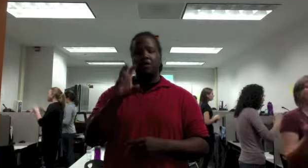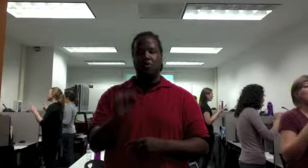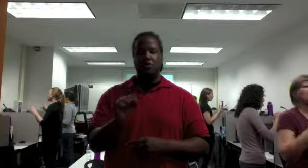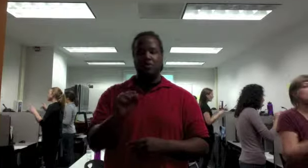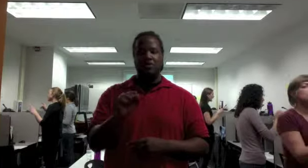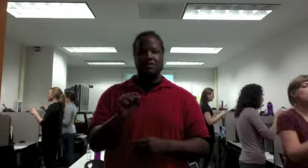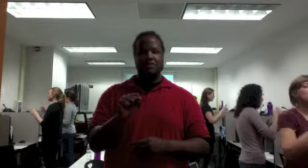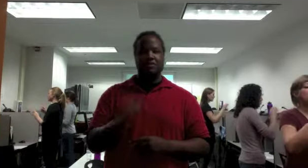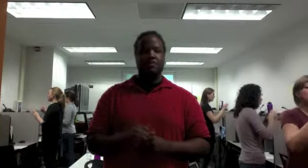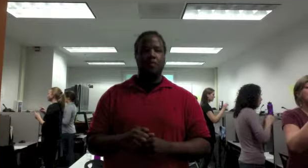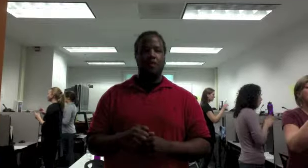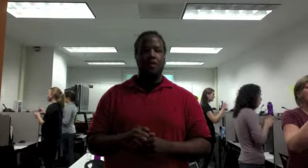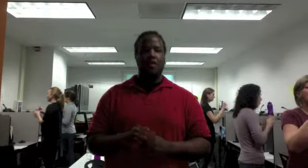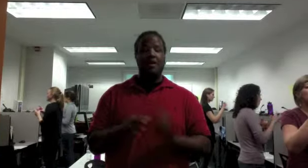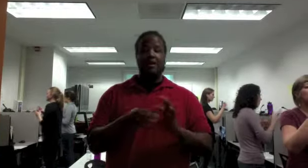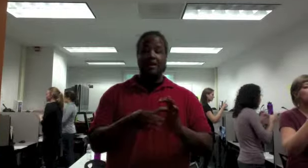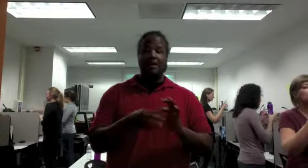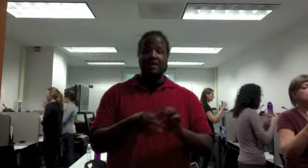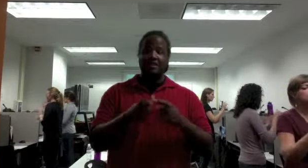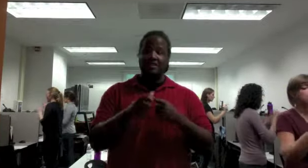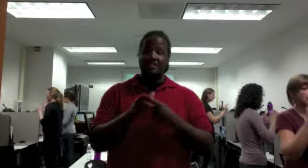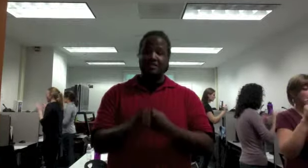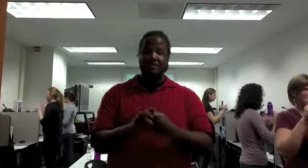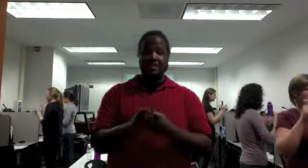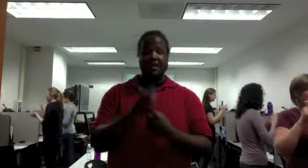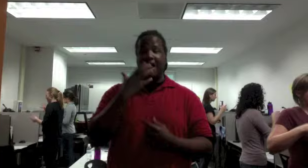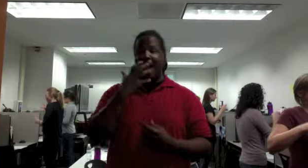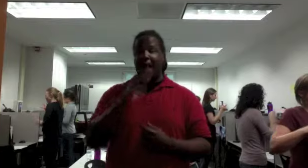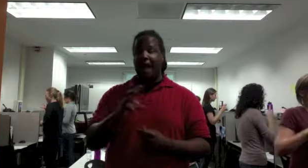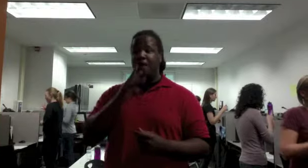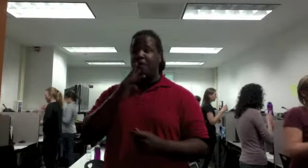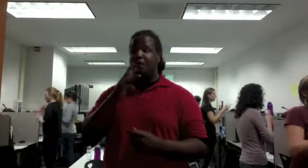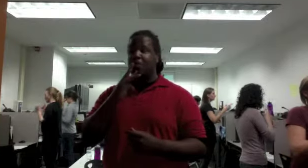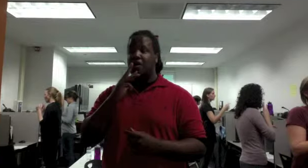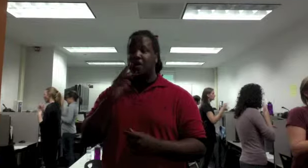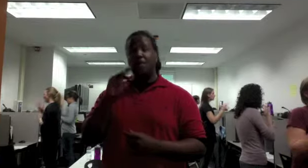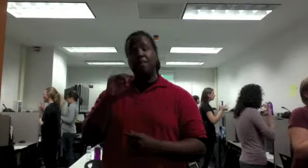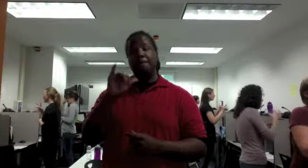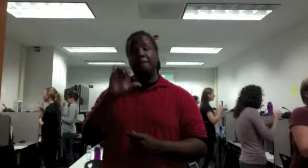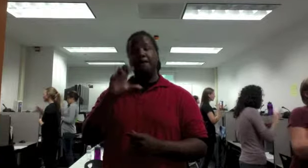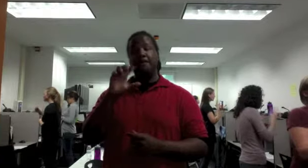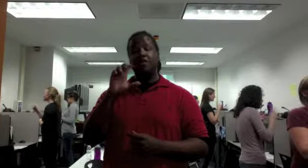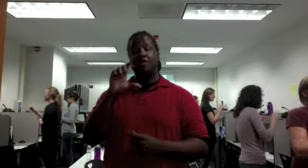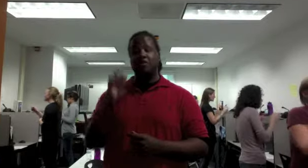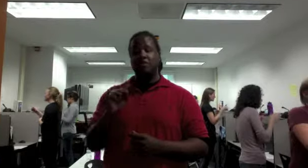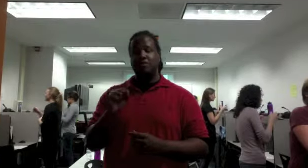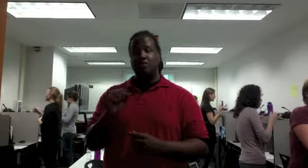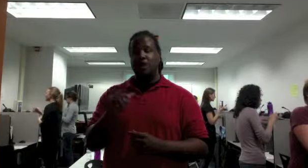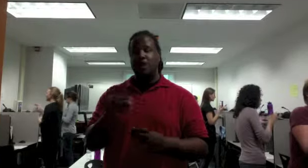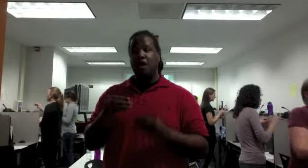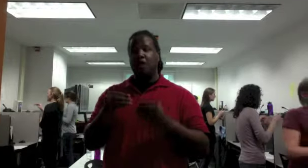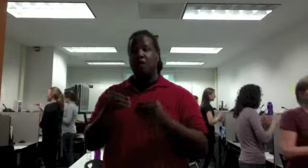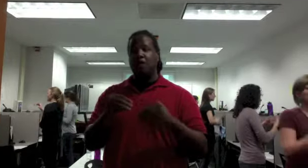What's happening to those water molecules in hot water versus cold water? It has to do with speed. What? They move